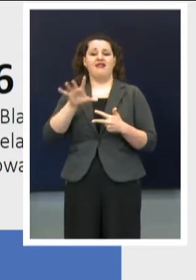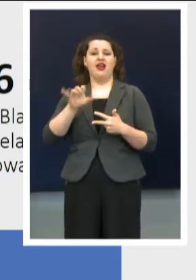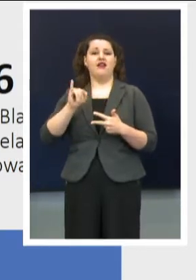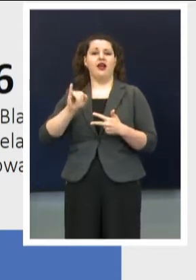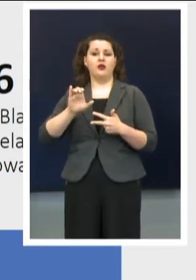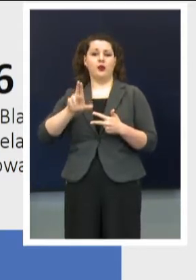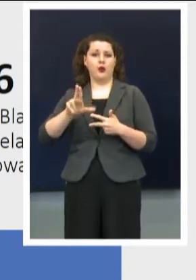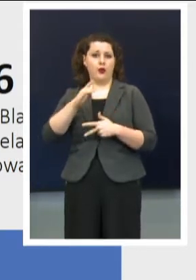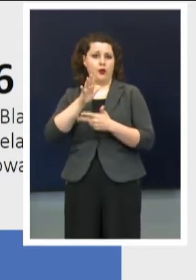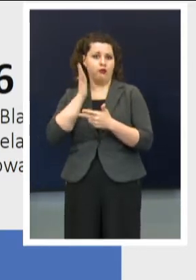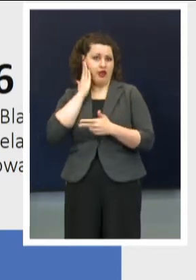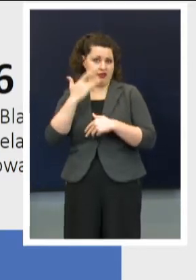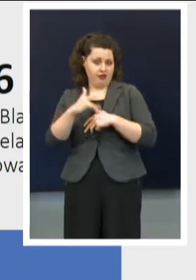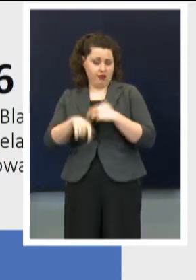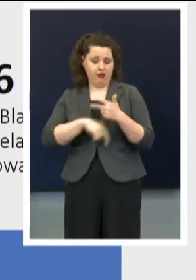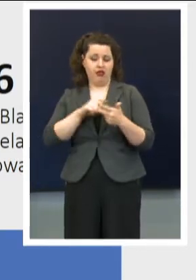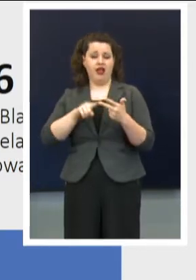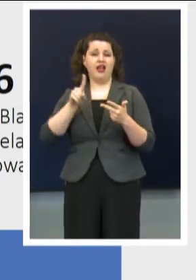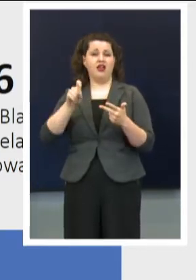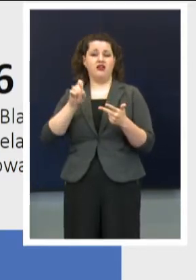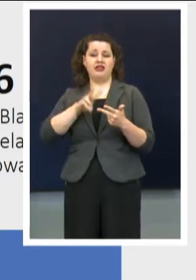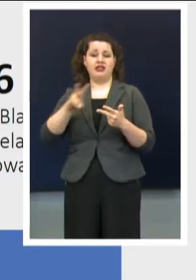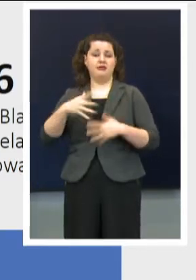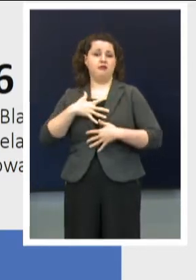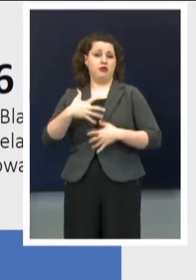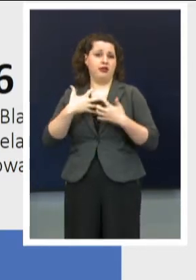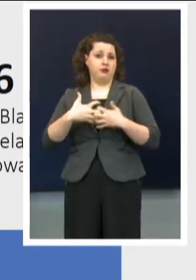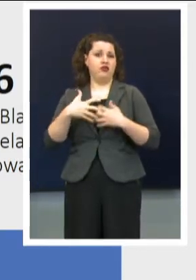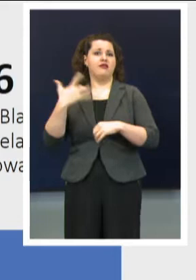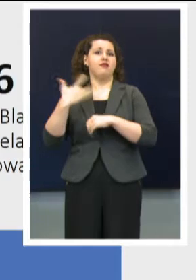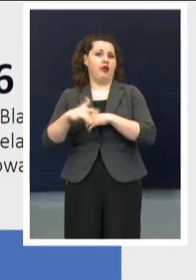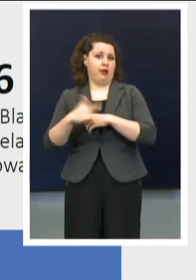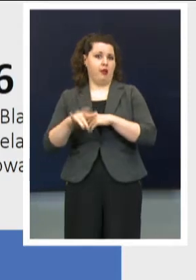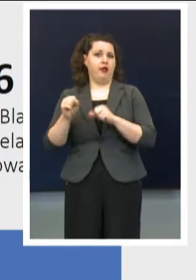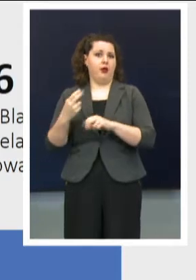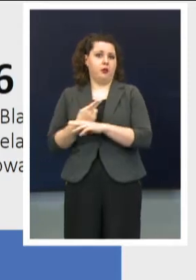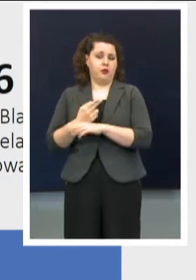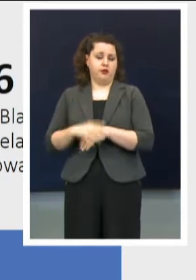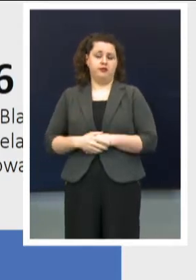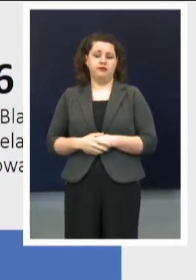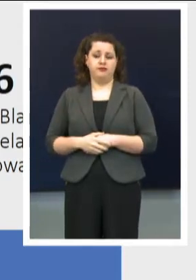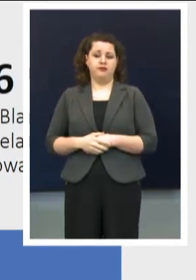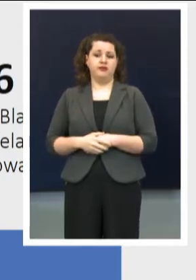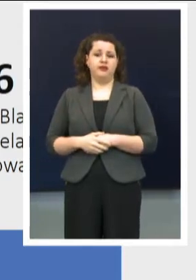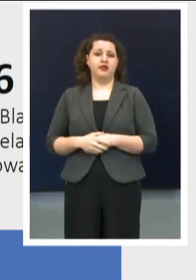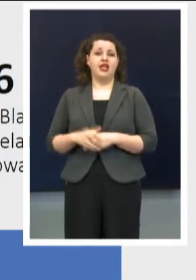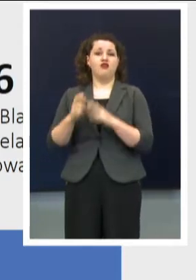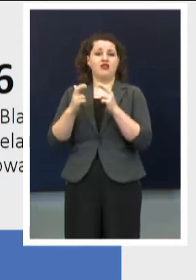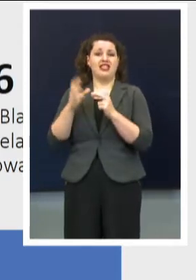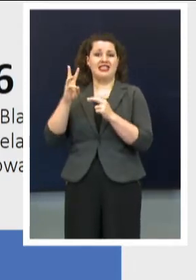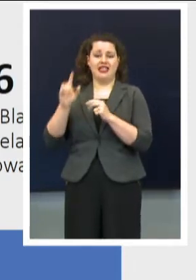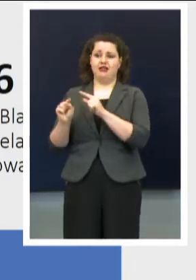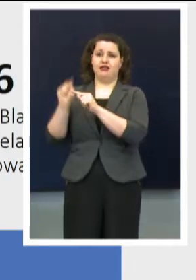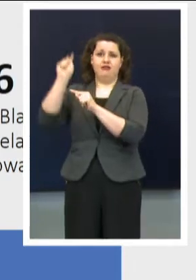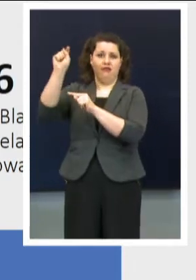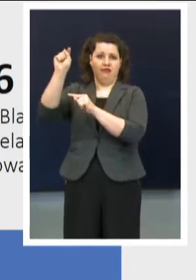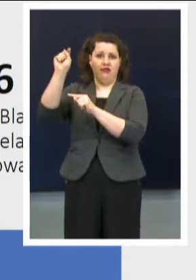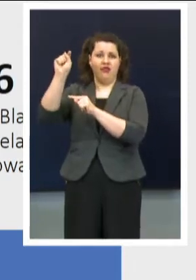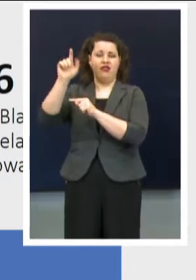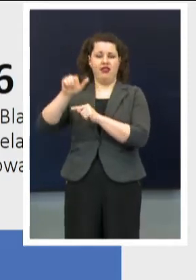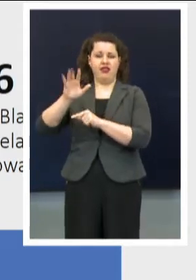ICU beds, and 166 ventilators available for patient care. And in Region 6,